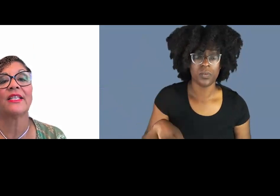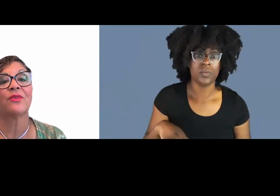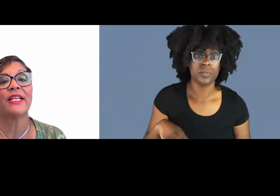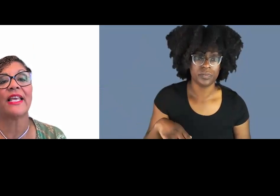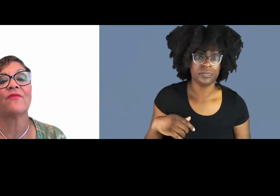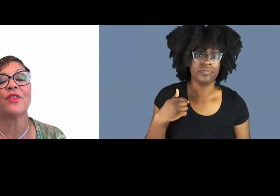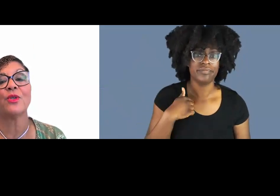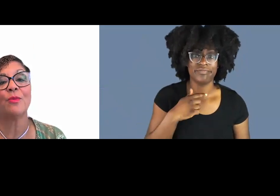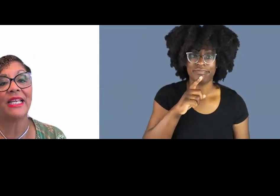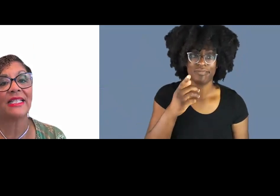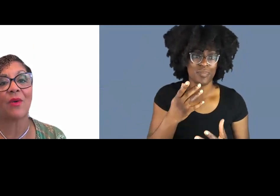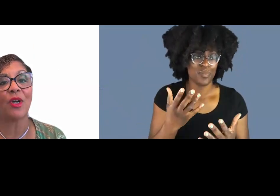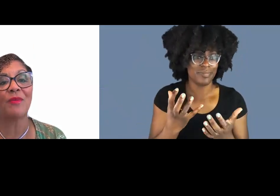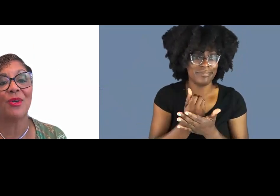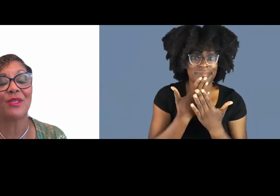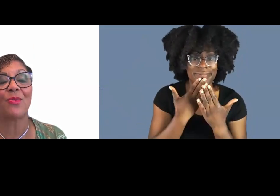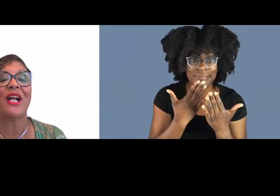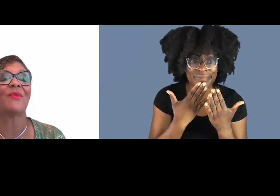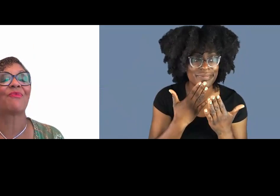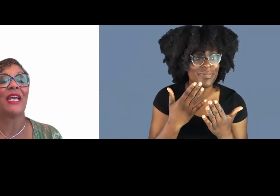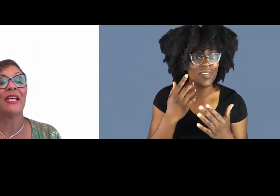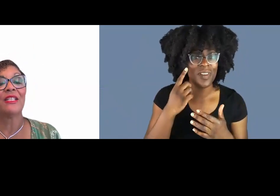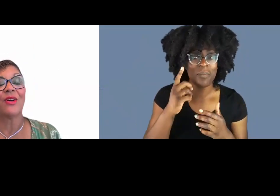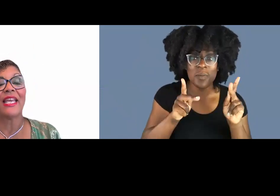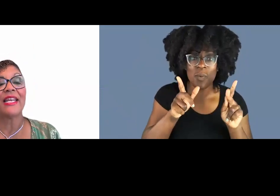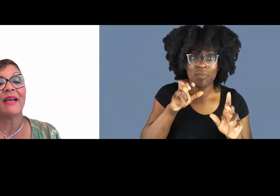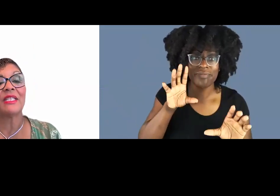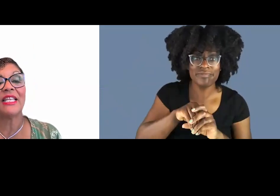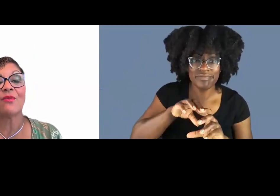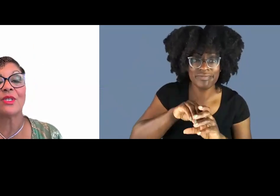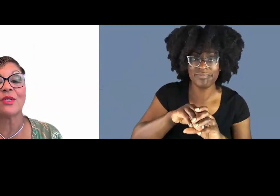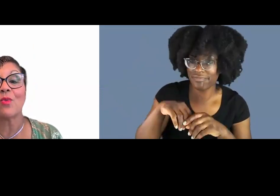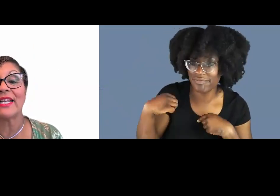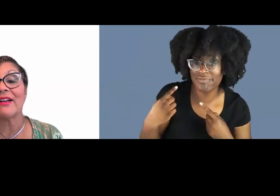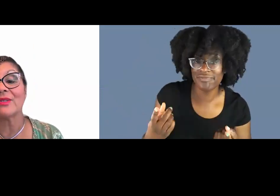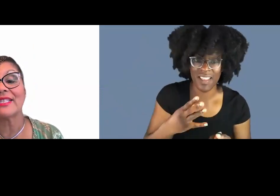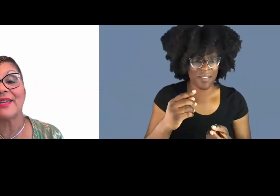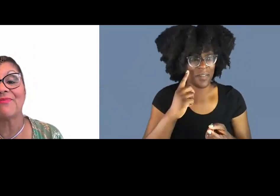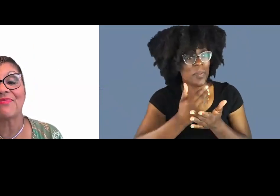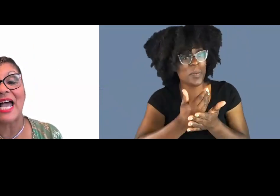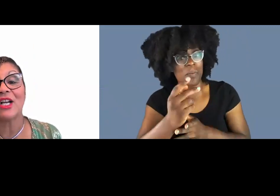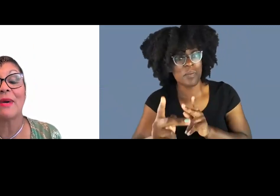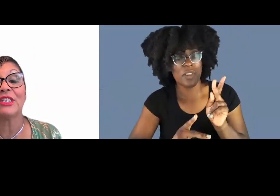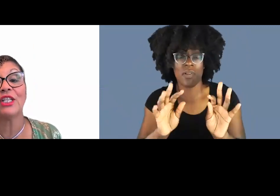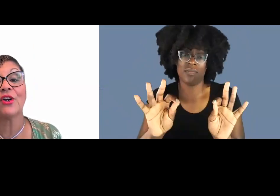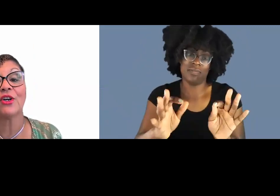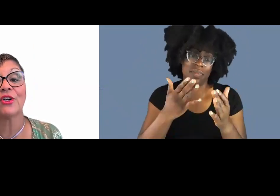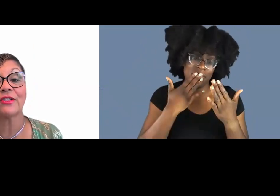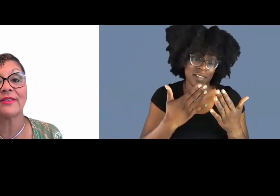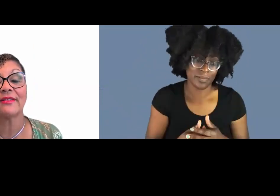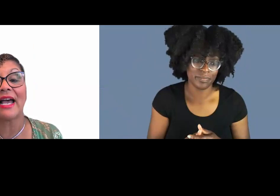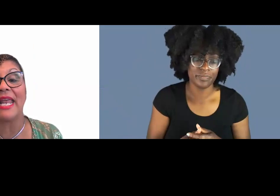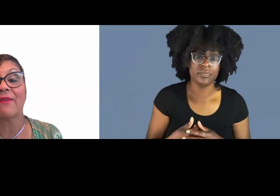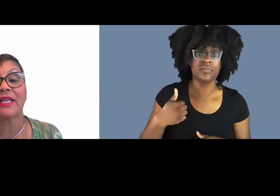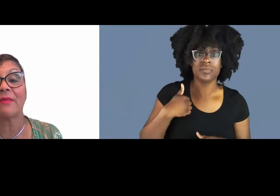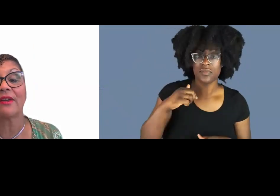in the series, and for the newbies, I welcome you as well. So again, I'm the CEO of Results One LLC. I go by she, her,